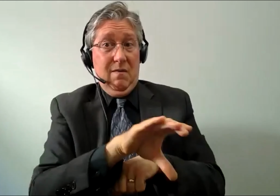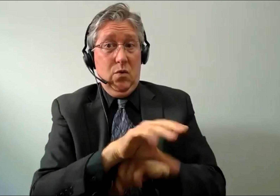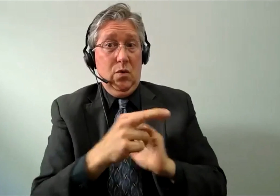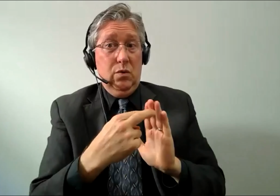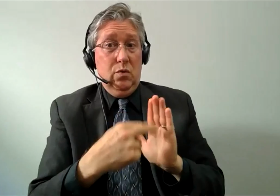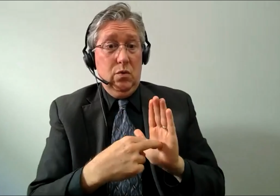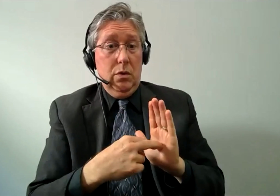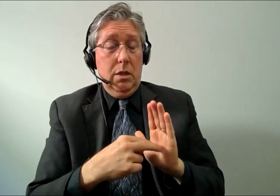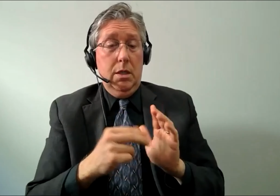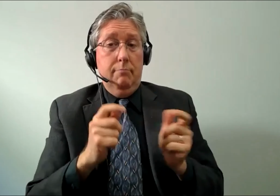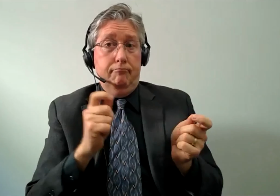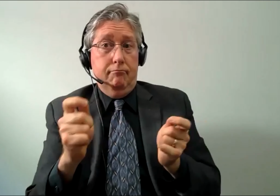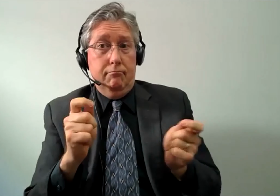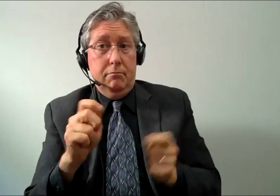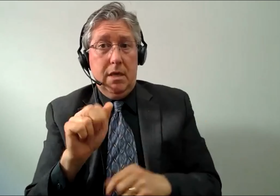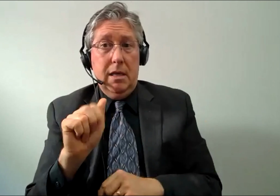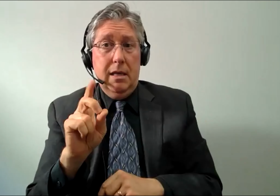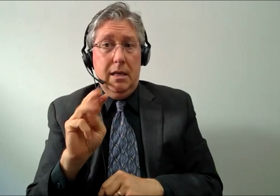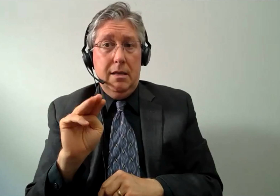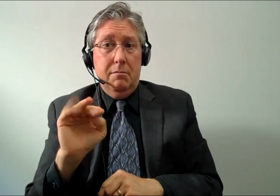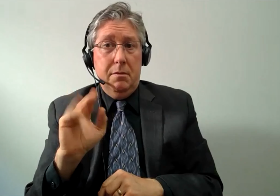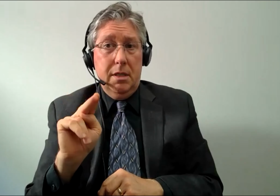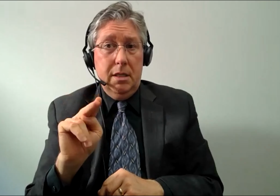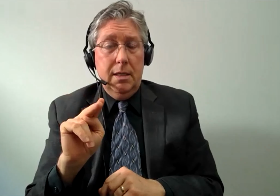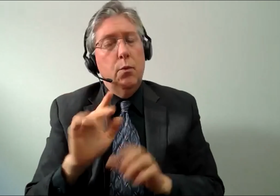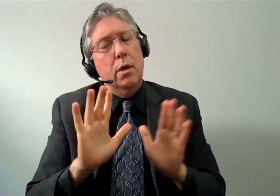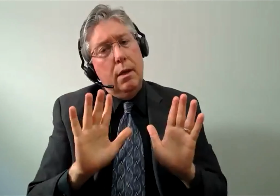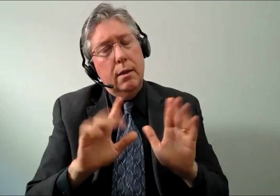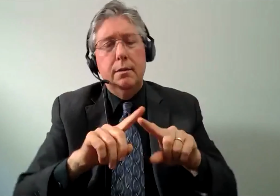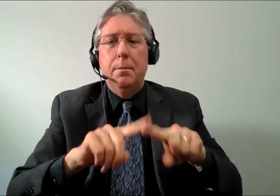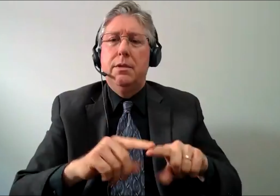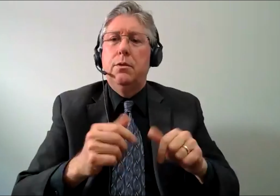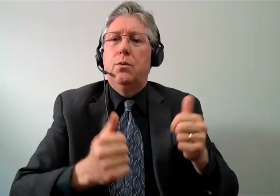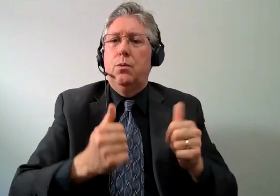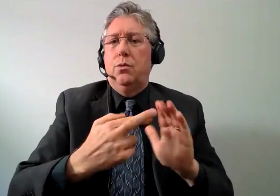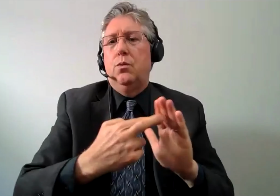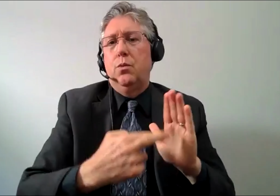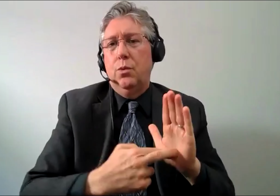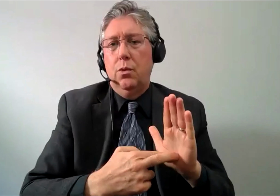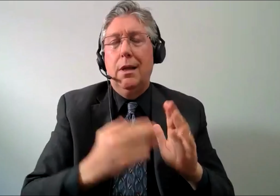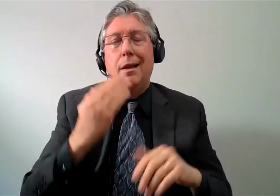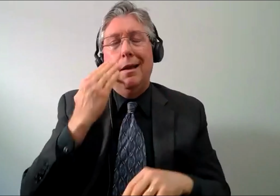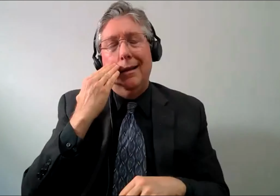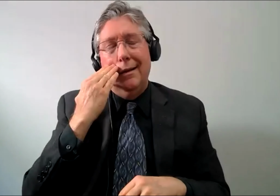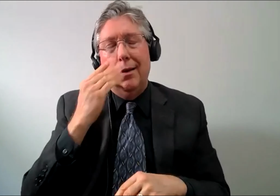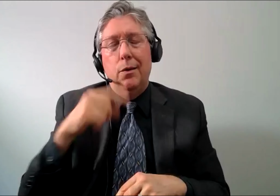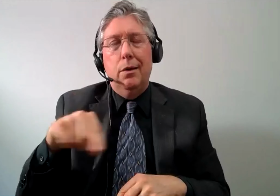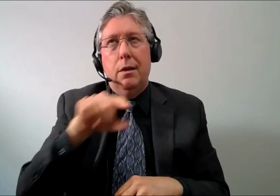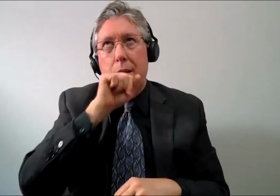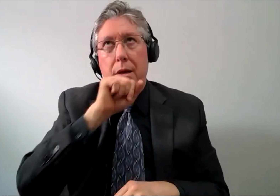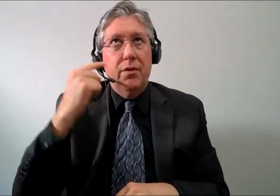rules administratively, it's going to depend on what kind of rule we're talking about. I know everybody loves the answer of it